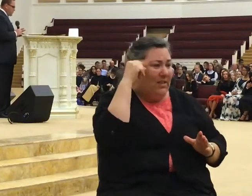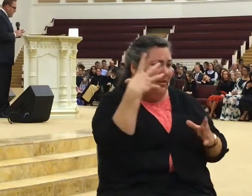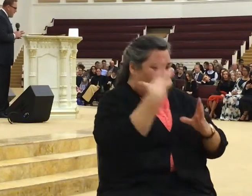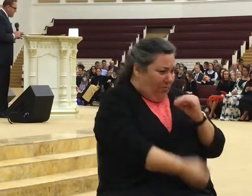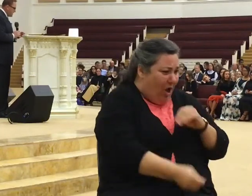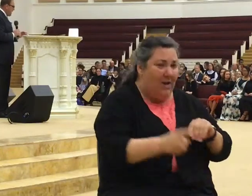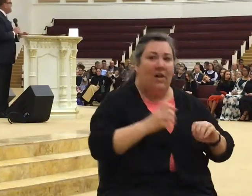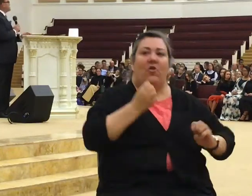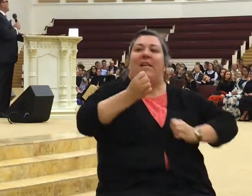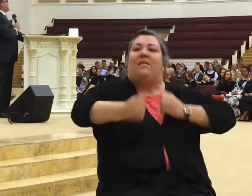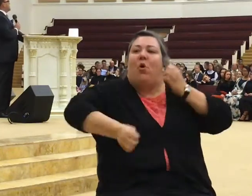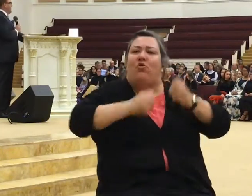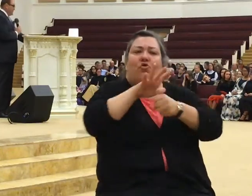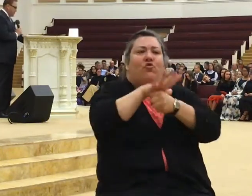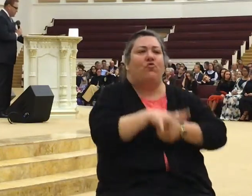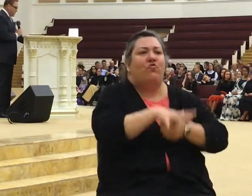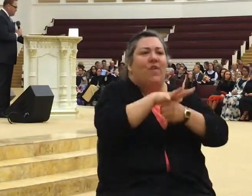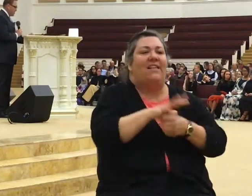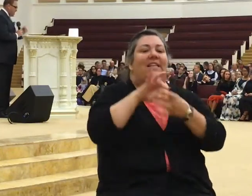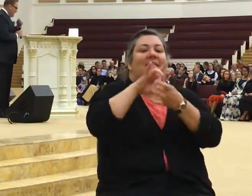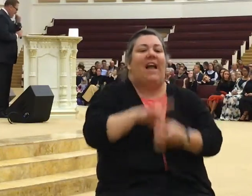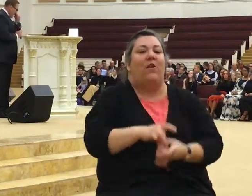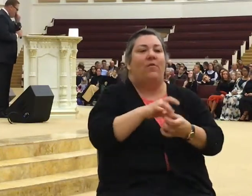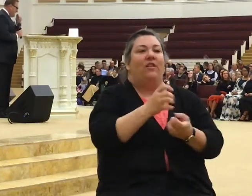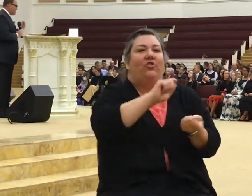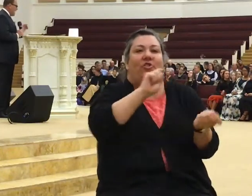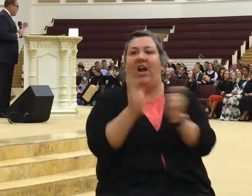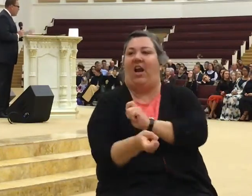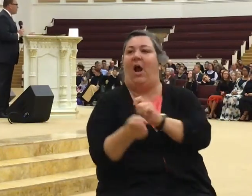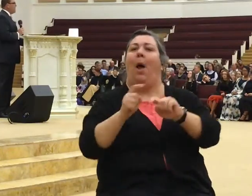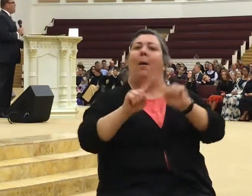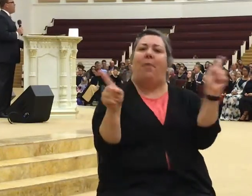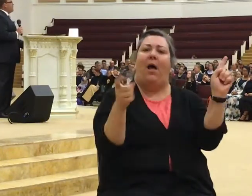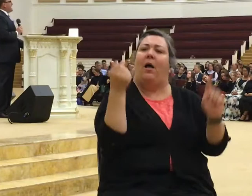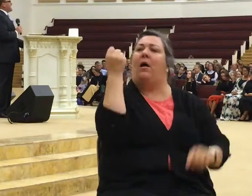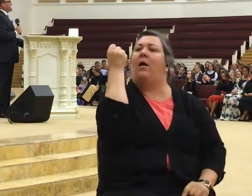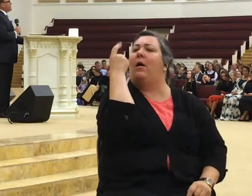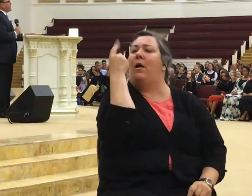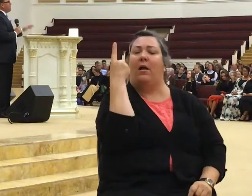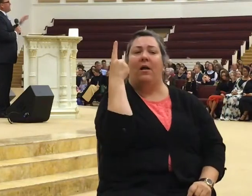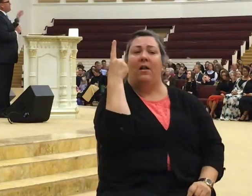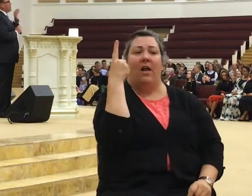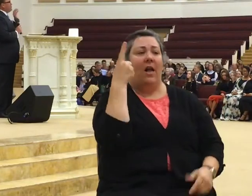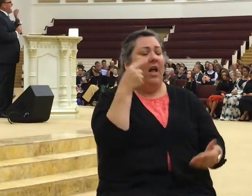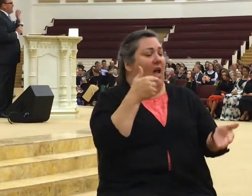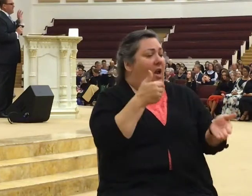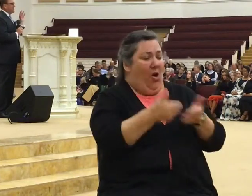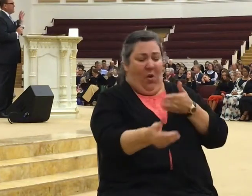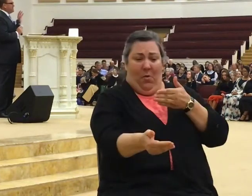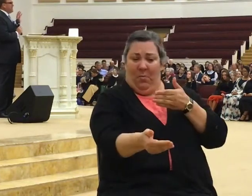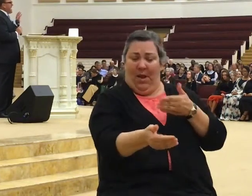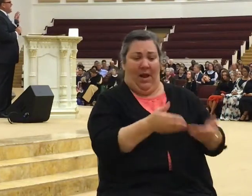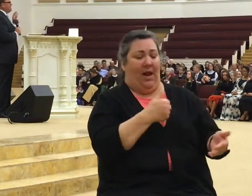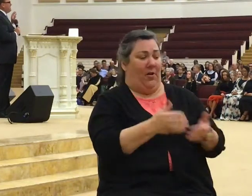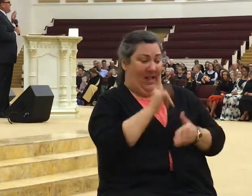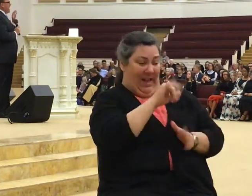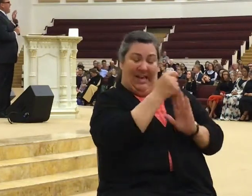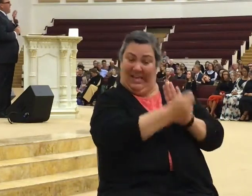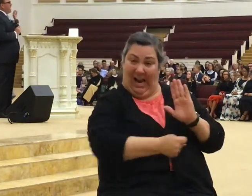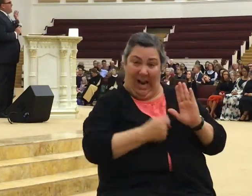stress that comes with transition. But I want you to know that even though they're no doubt in this